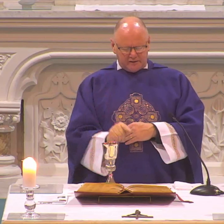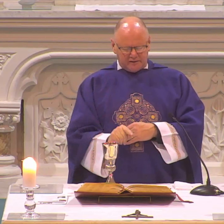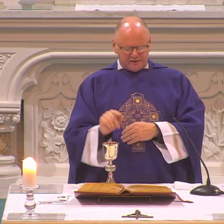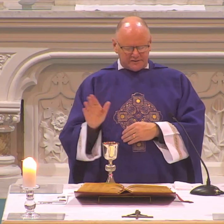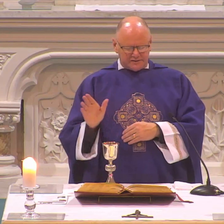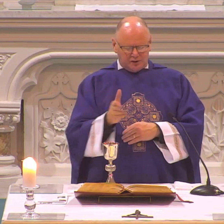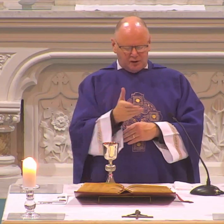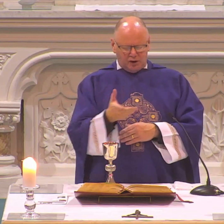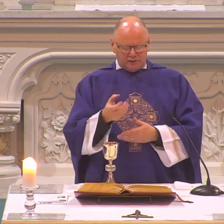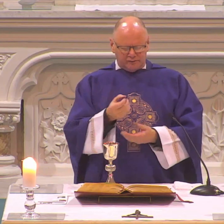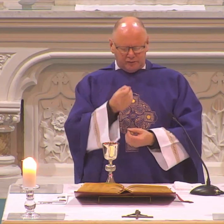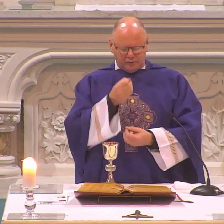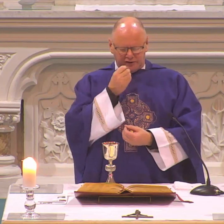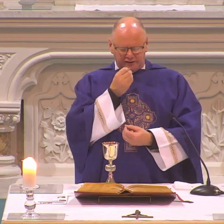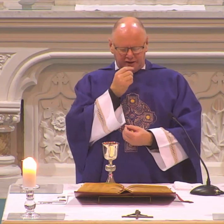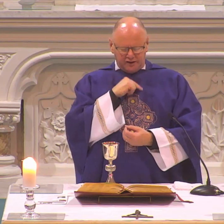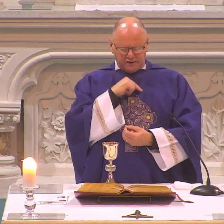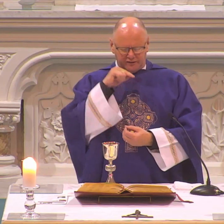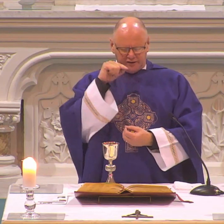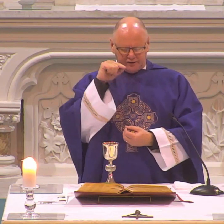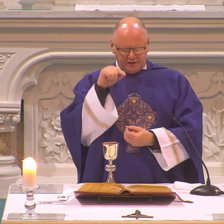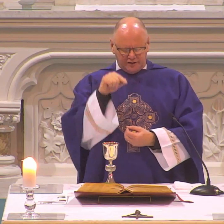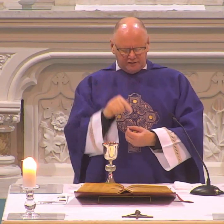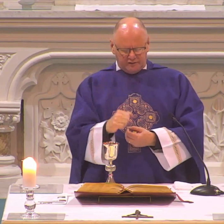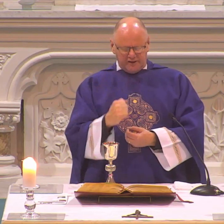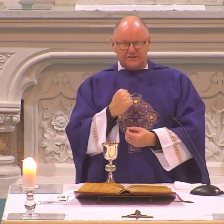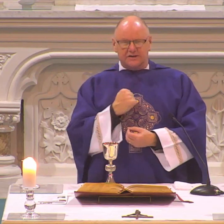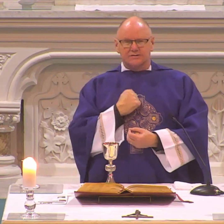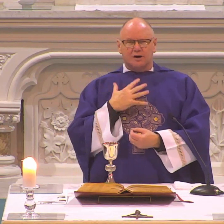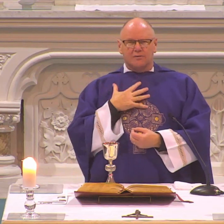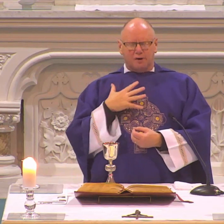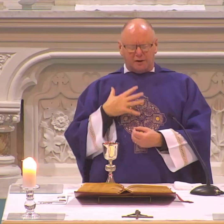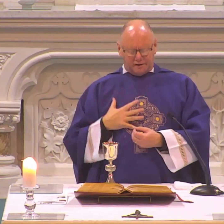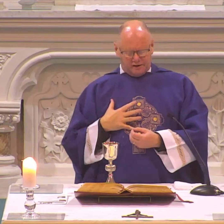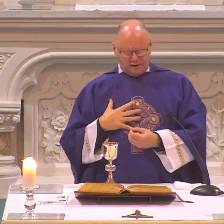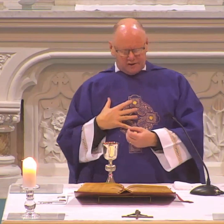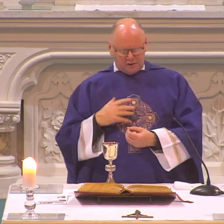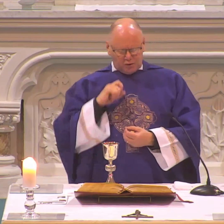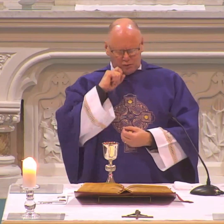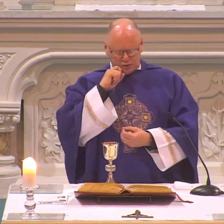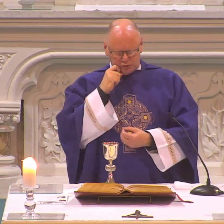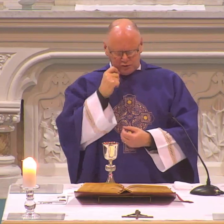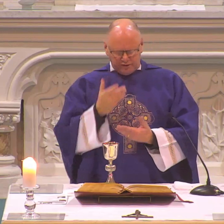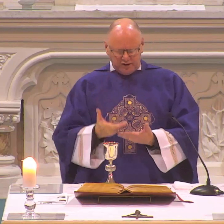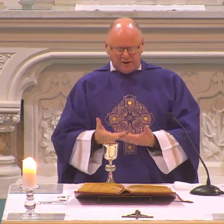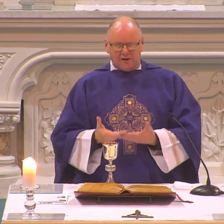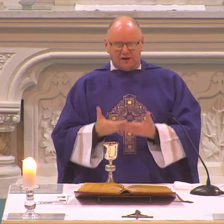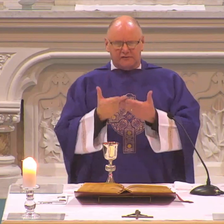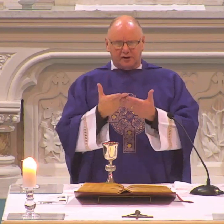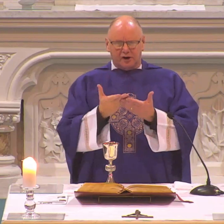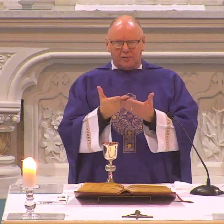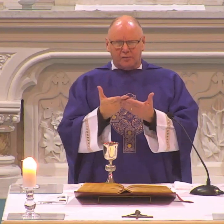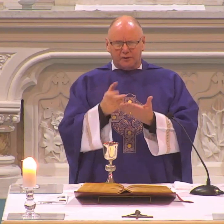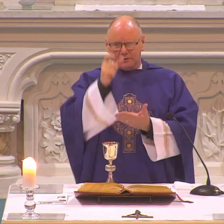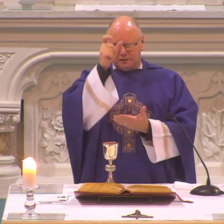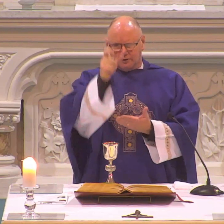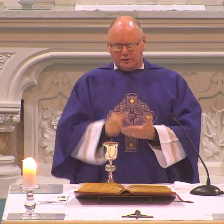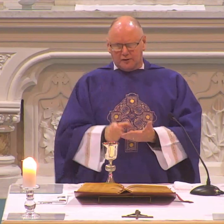"Take this, all of you, and eat of it, for this is my body, which will be given